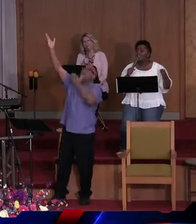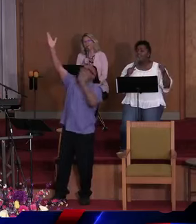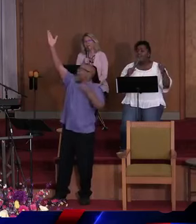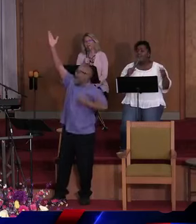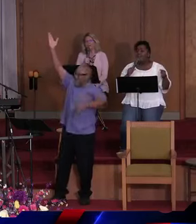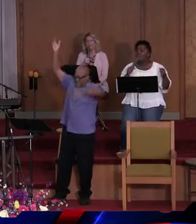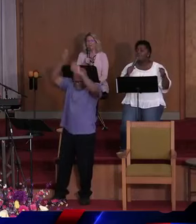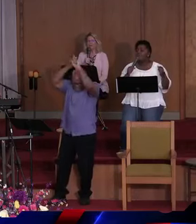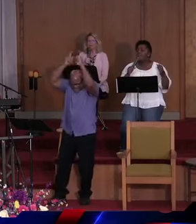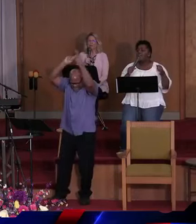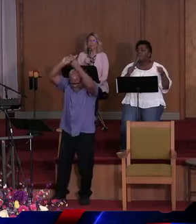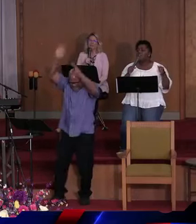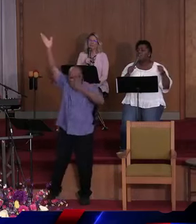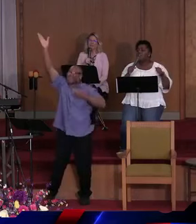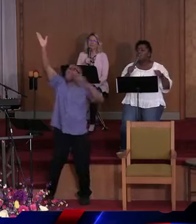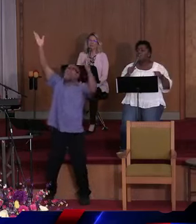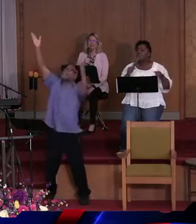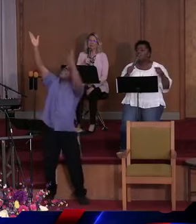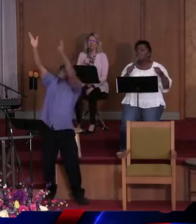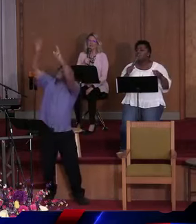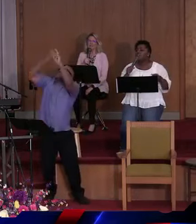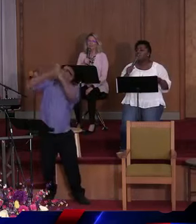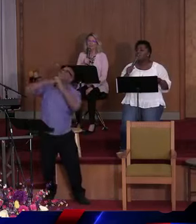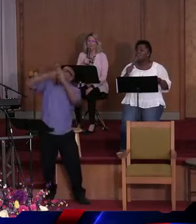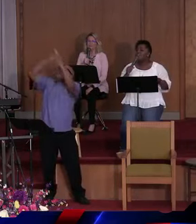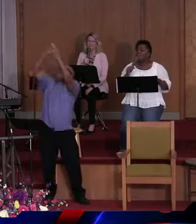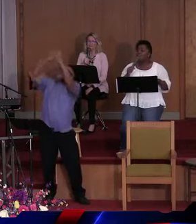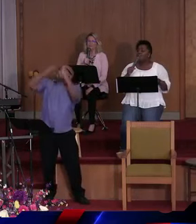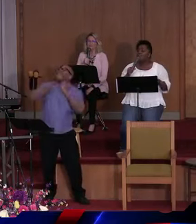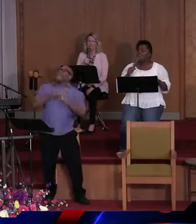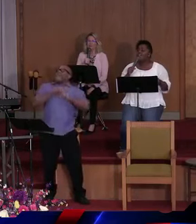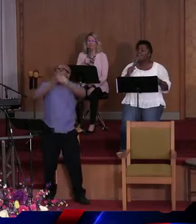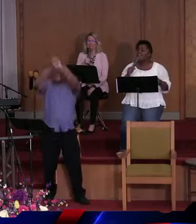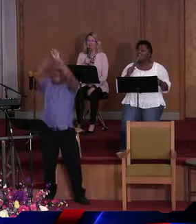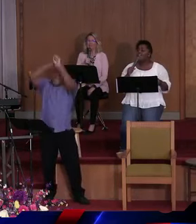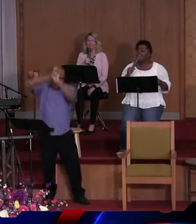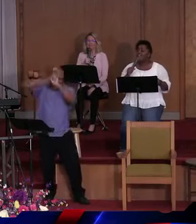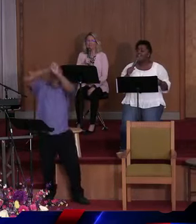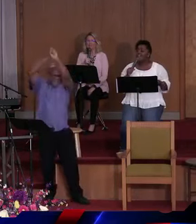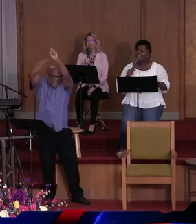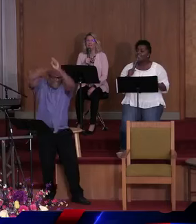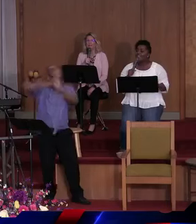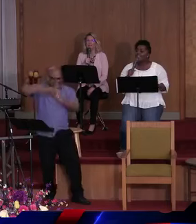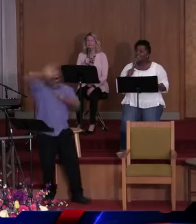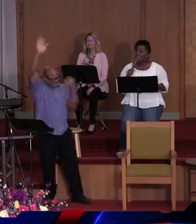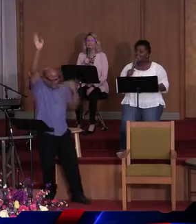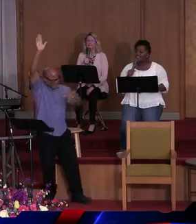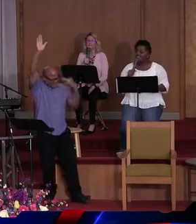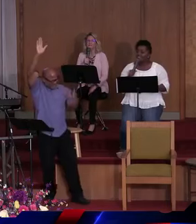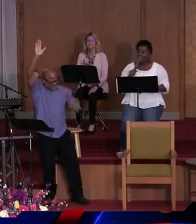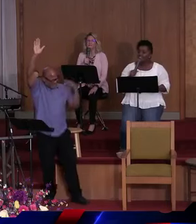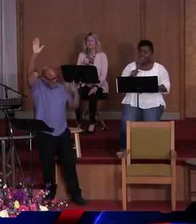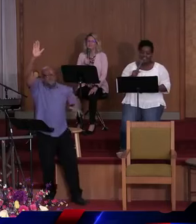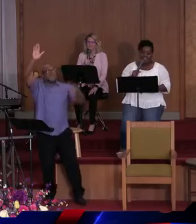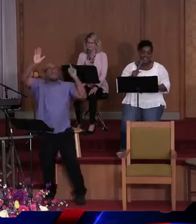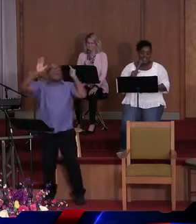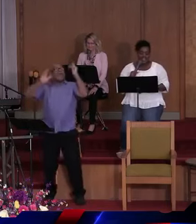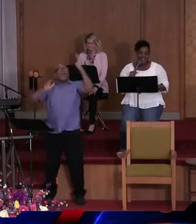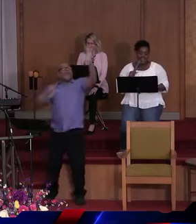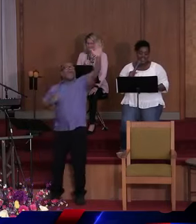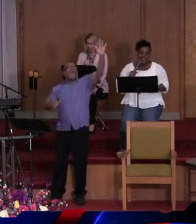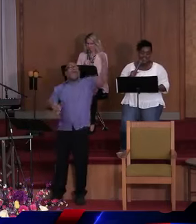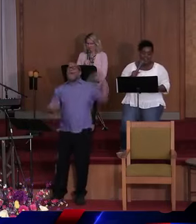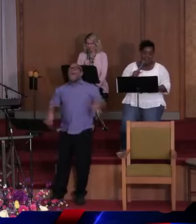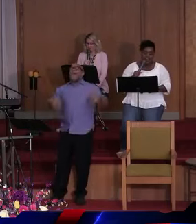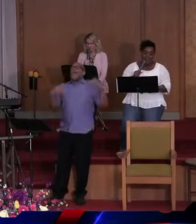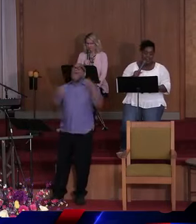of God. I am a friend of God. He calls me friend. Say, God Almighty, say,